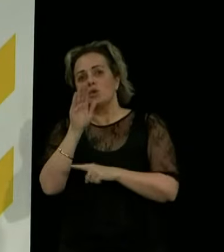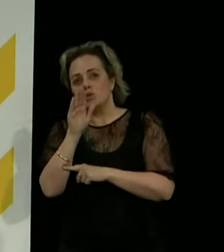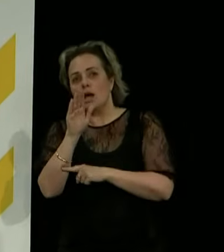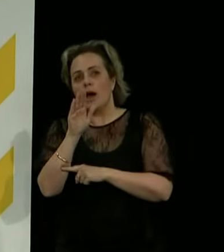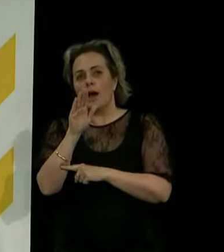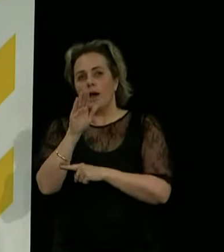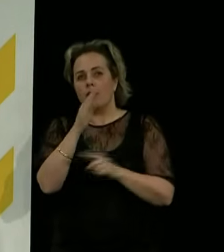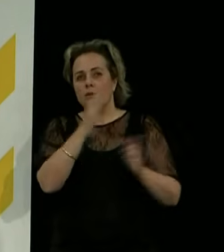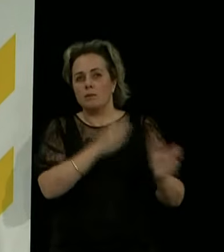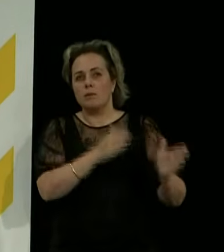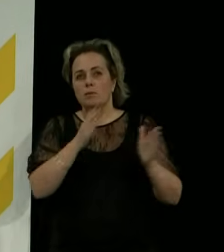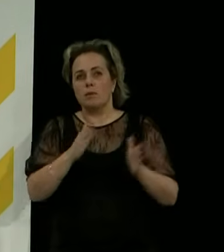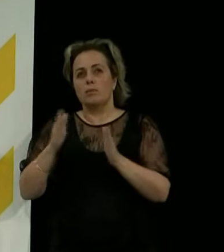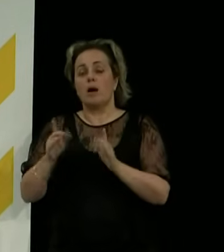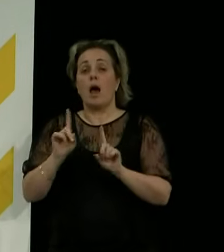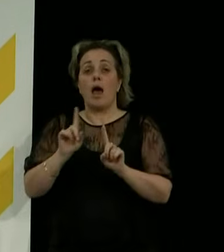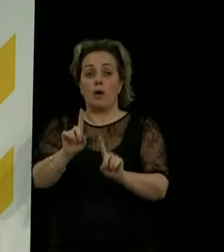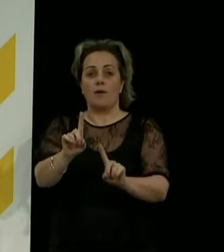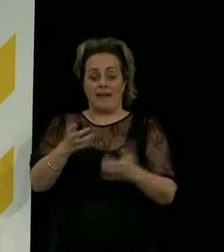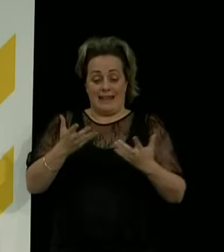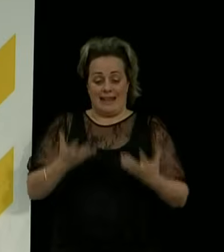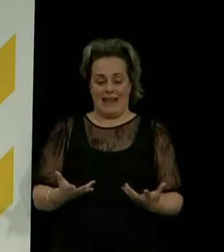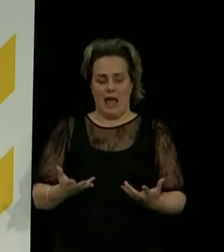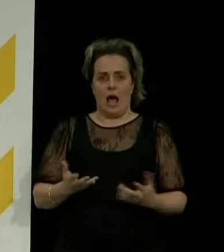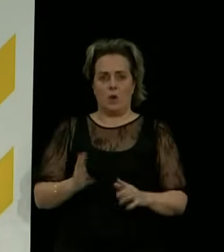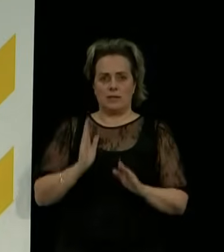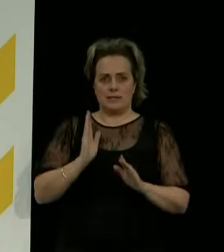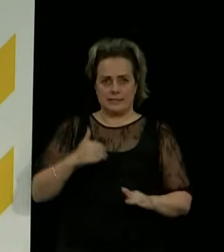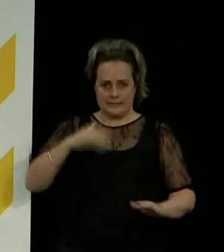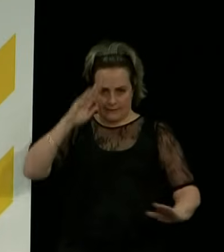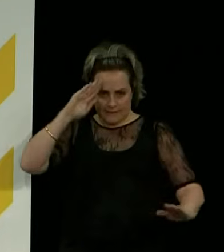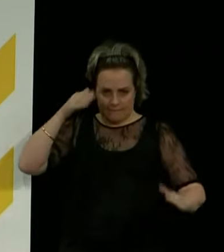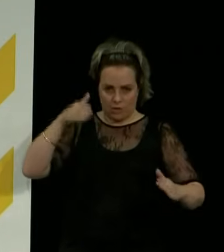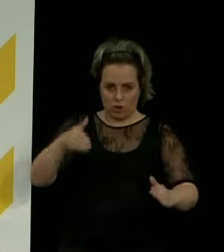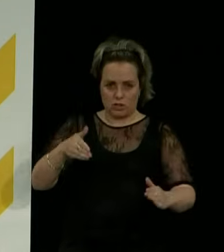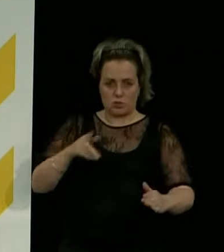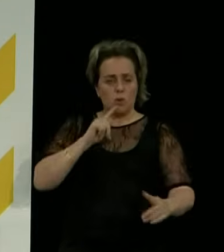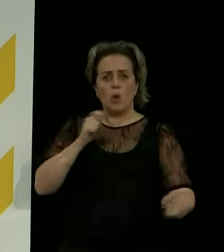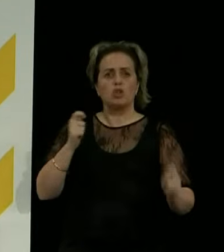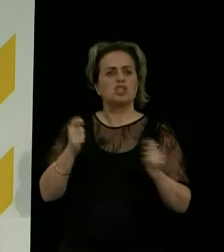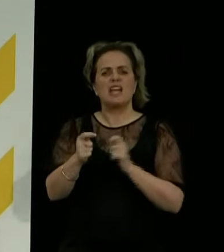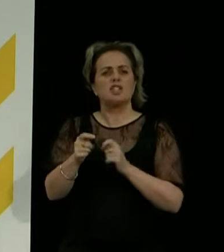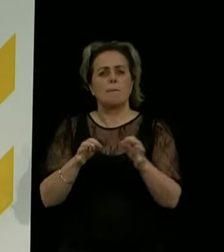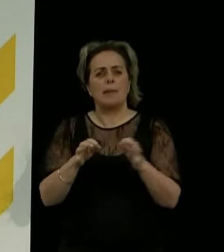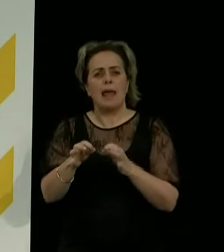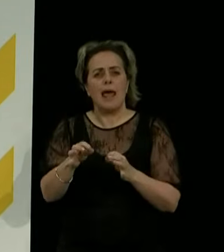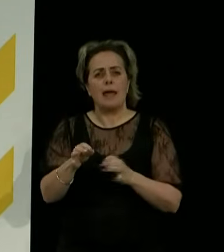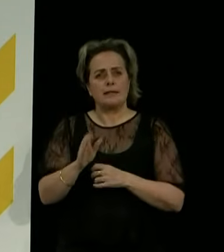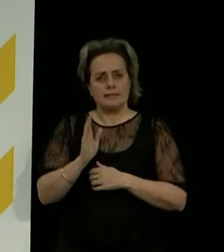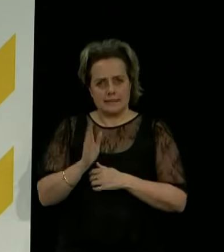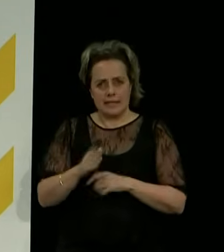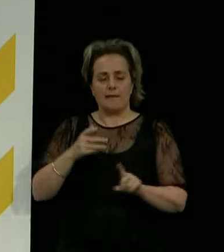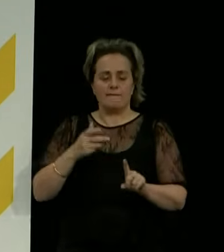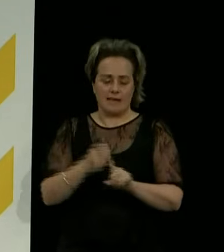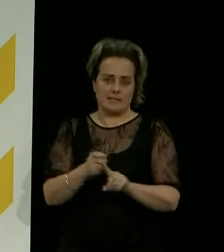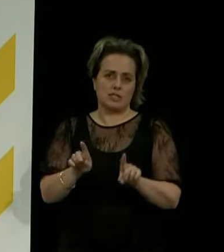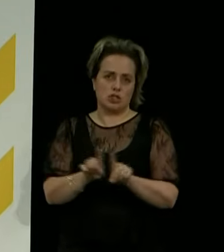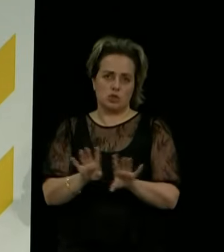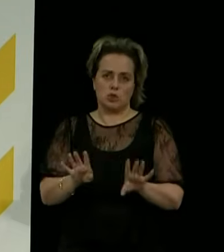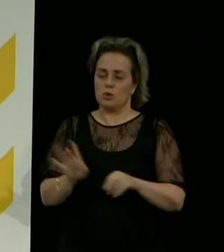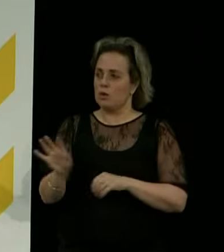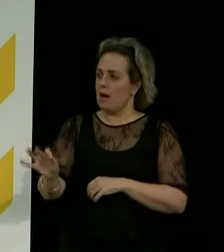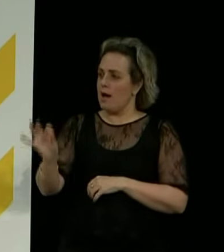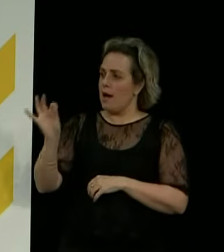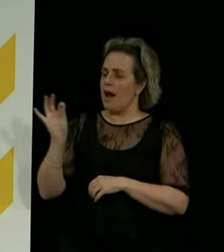though, we still need to be very, very aggressive in that we don't intend to change that plan, but we also need to continue to vaccinate. Have you got a message